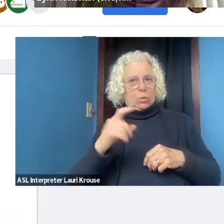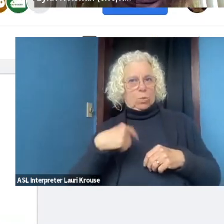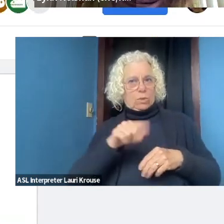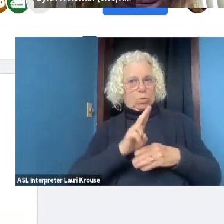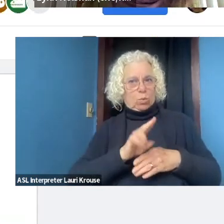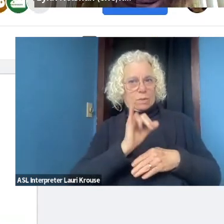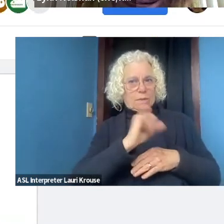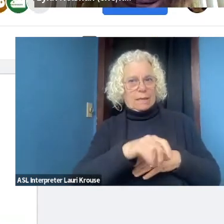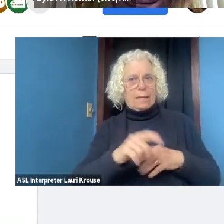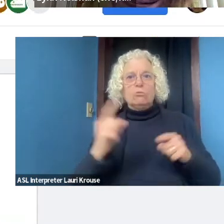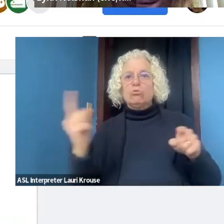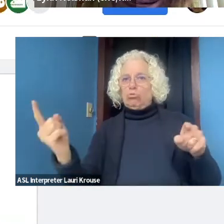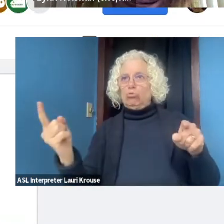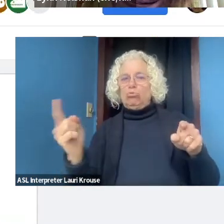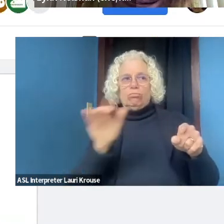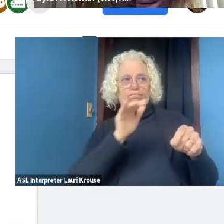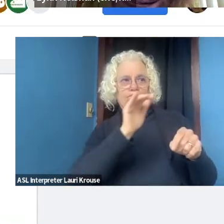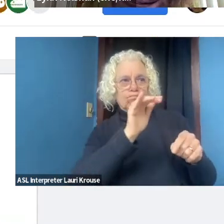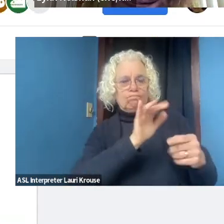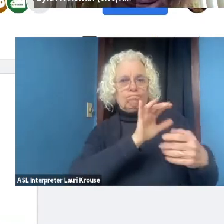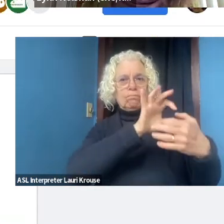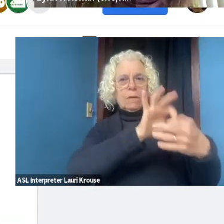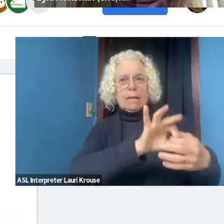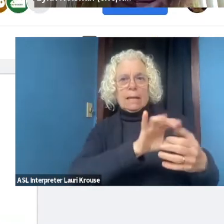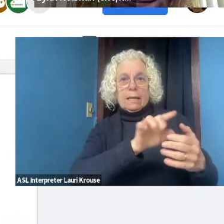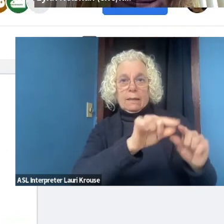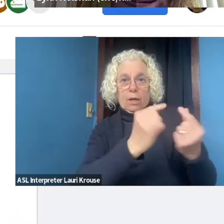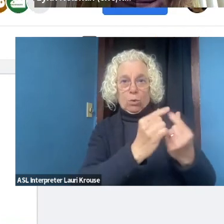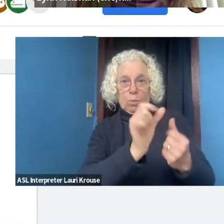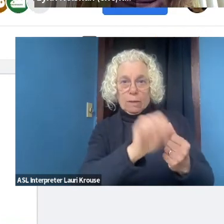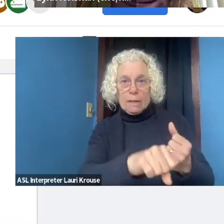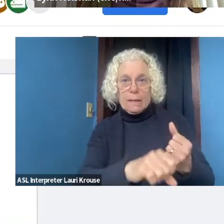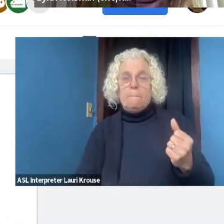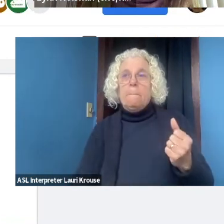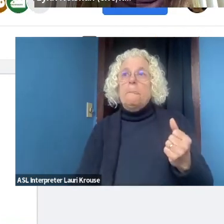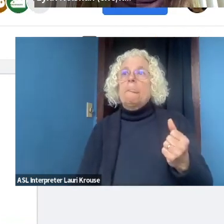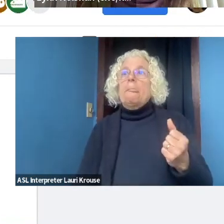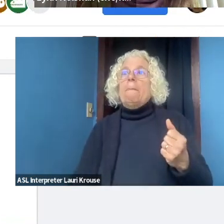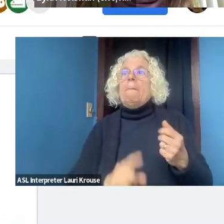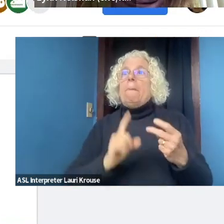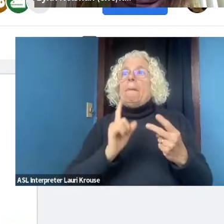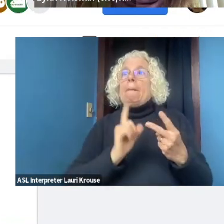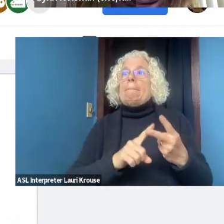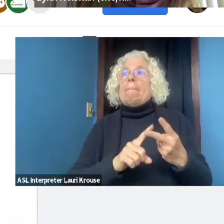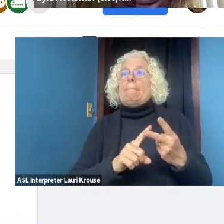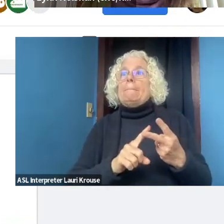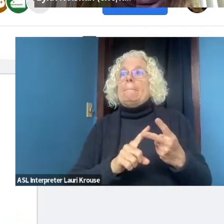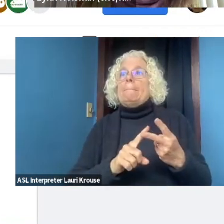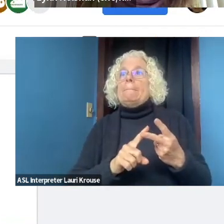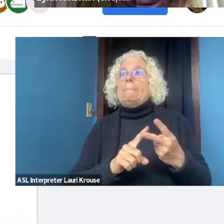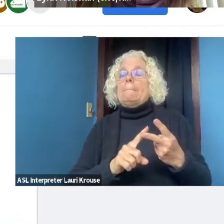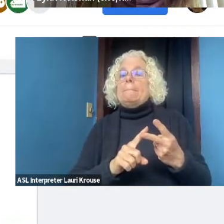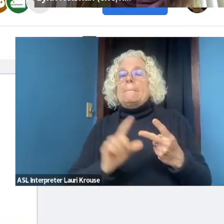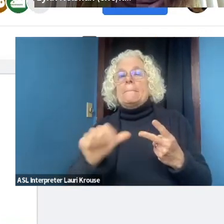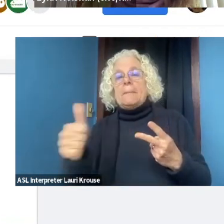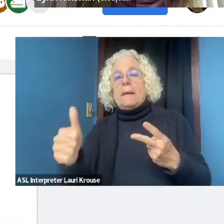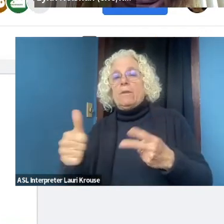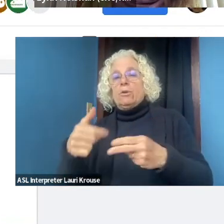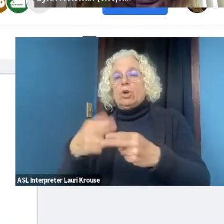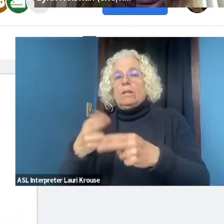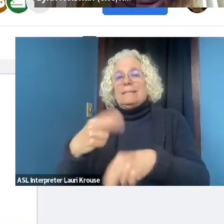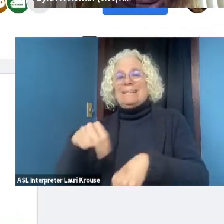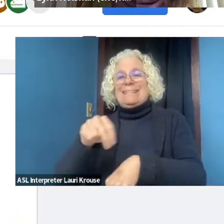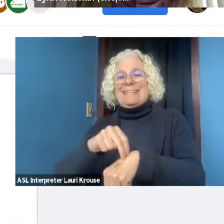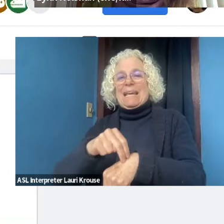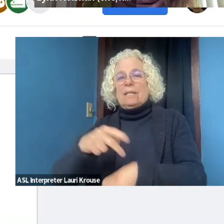can hook in with that group. There's also the National Plastic Pollution Coalition that I